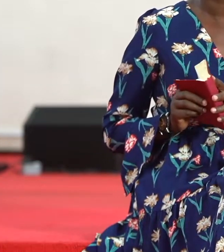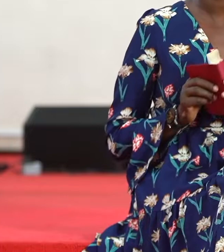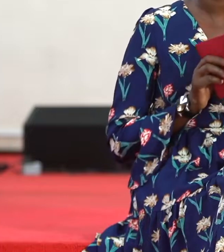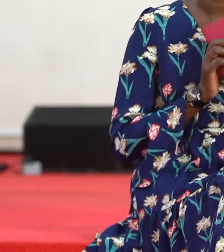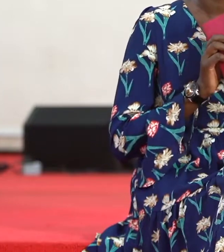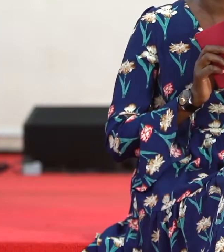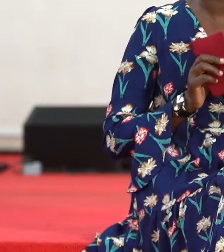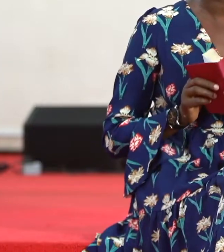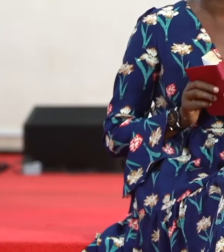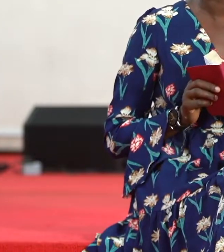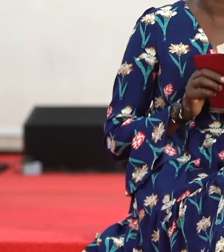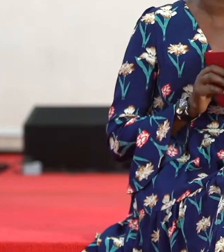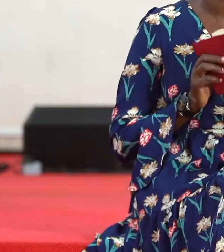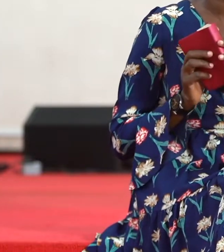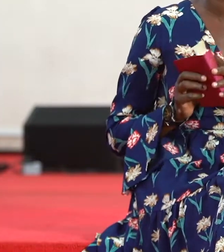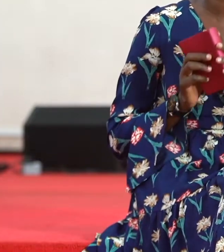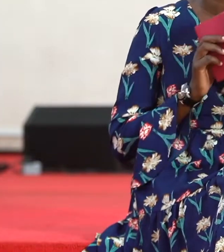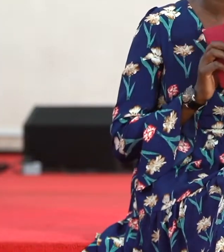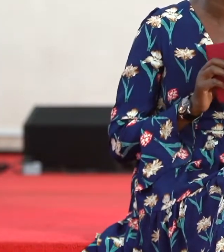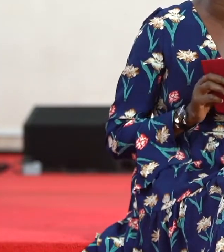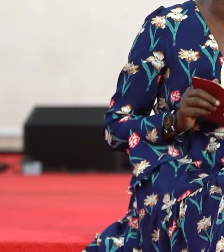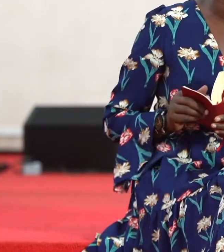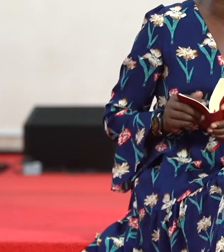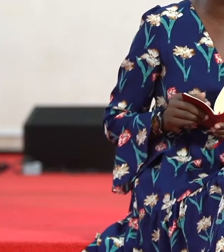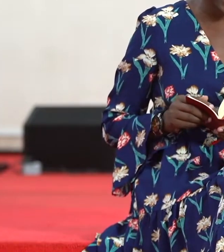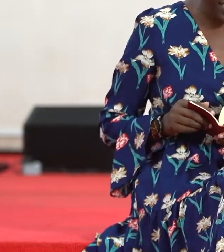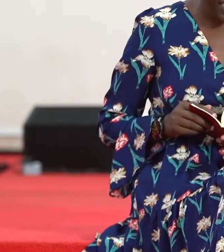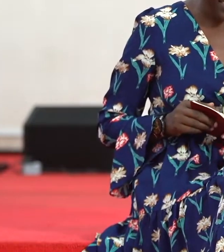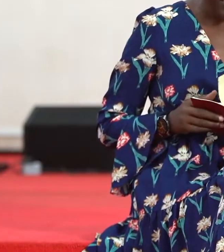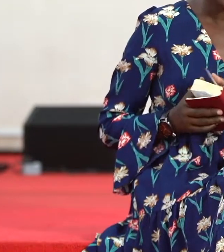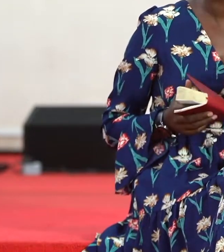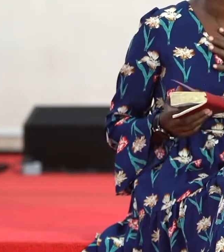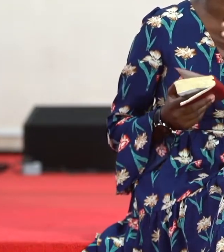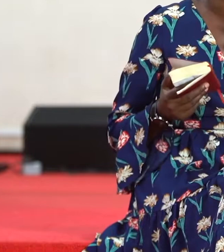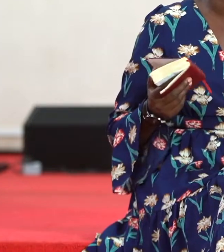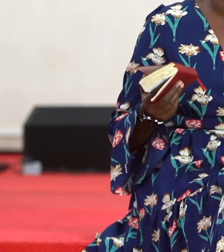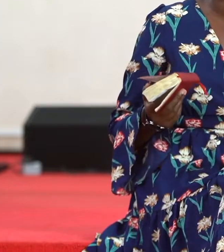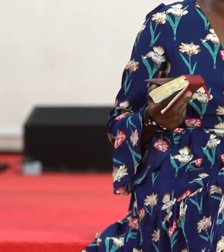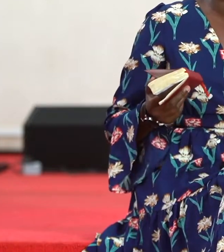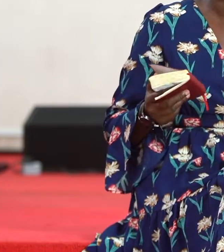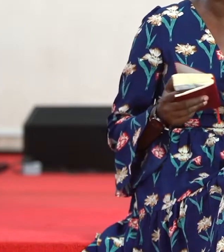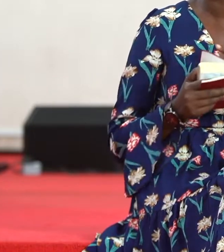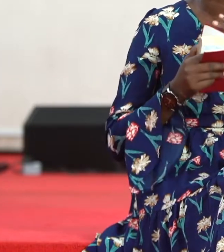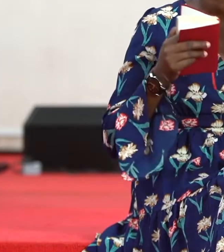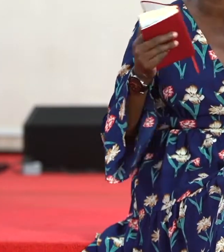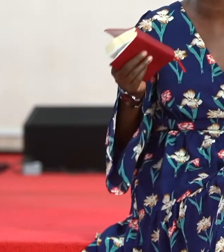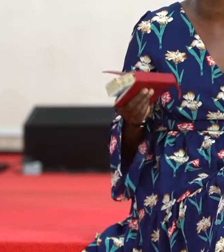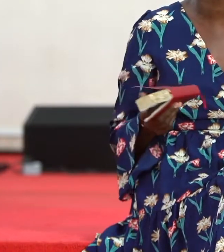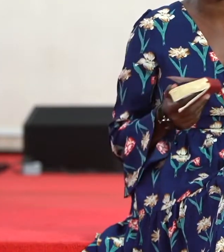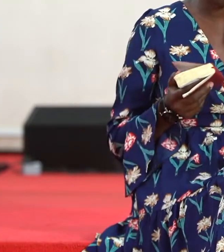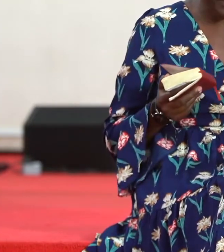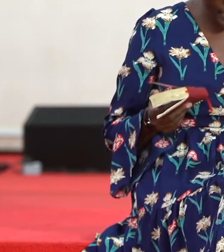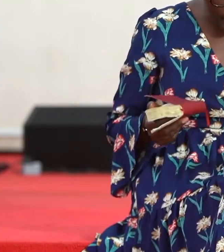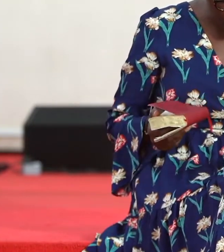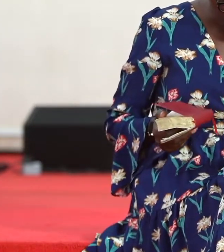believers, those who are born again, boys and girls who have given their lives to Jesus, Jesus has blessed them with a